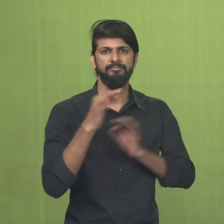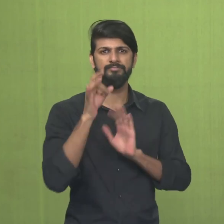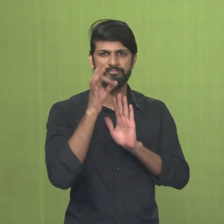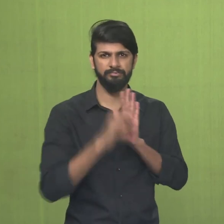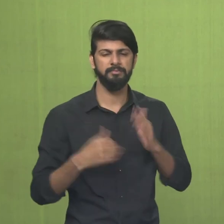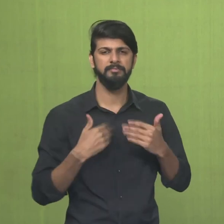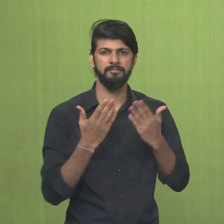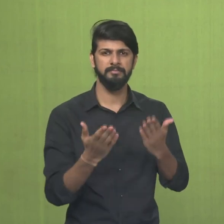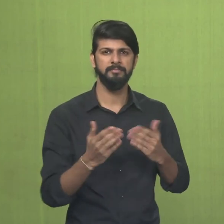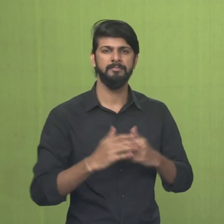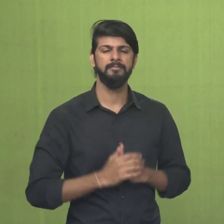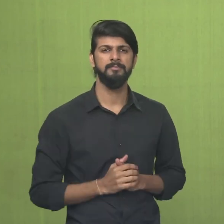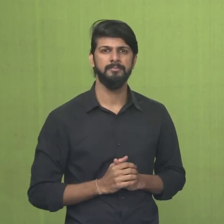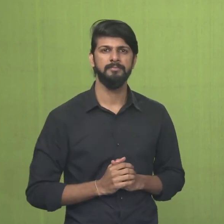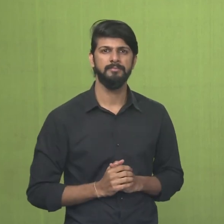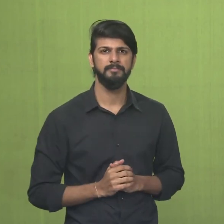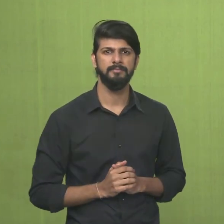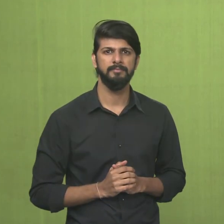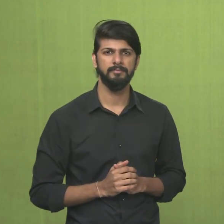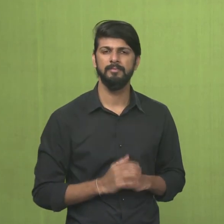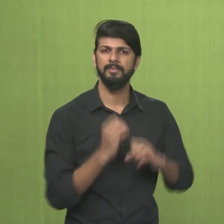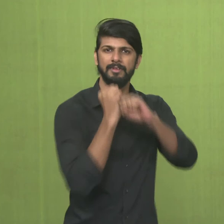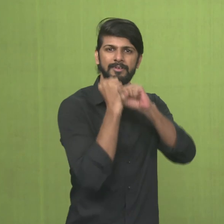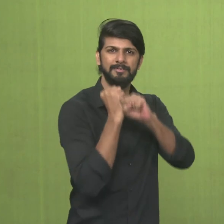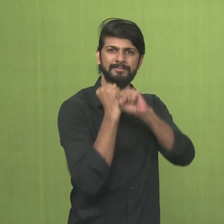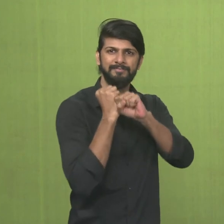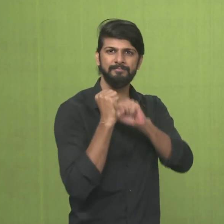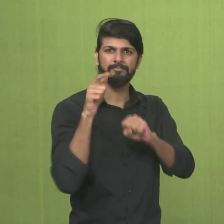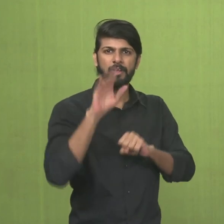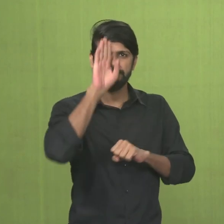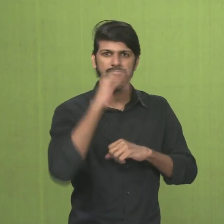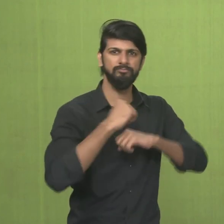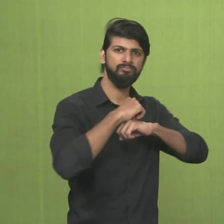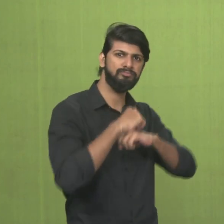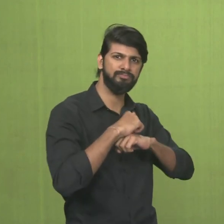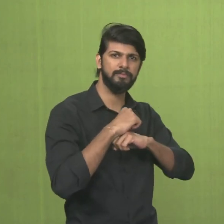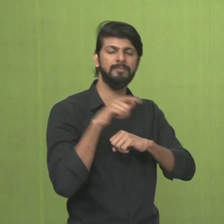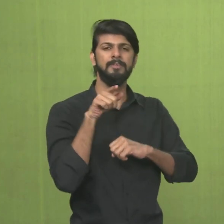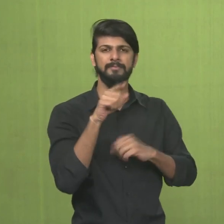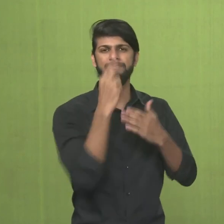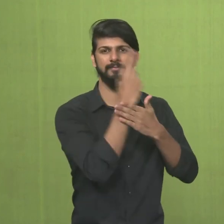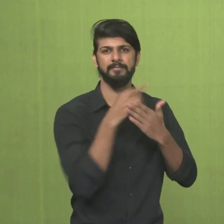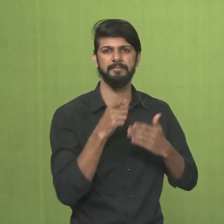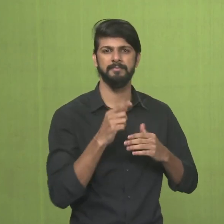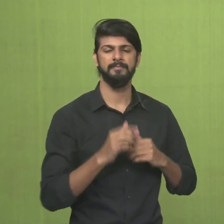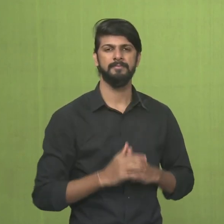Now we learn about the third painting. This is the third painting. You can see a nobleman sitting inside the